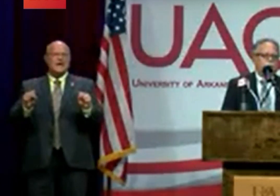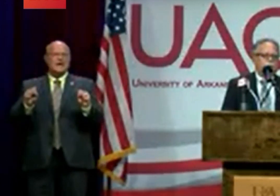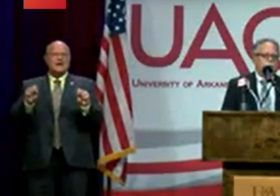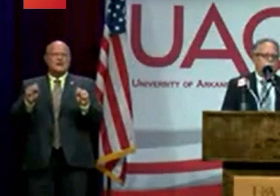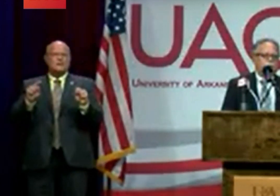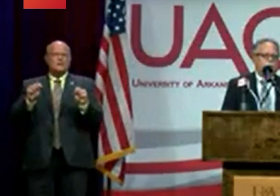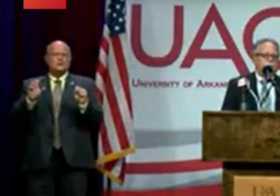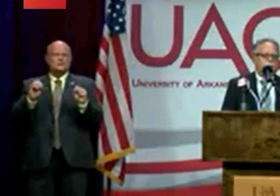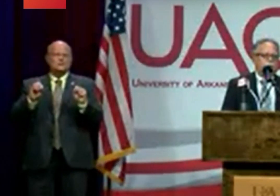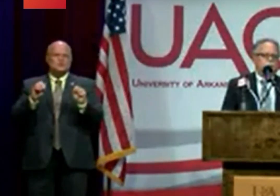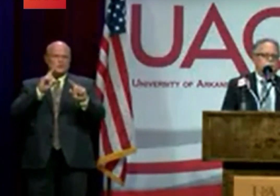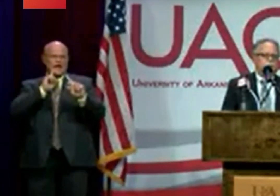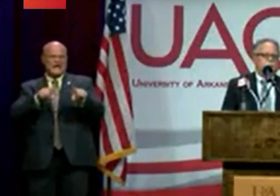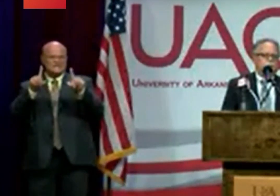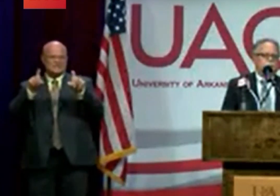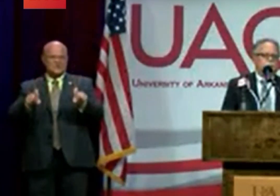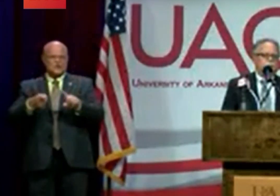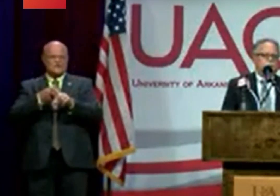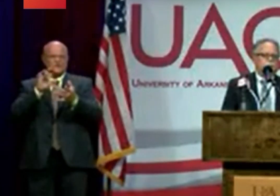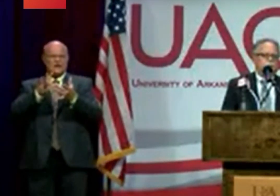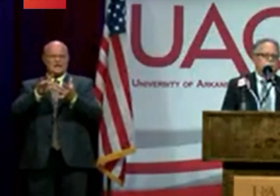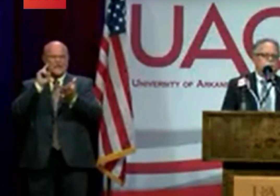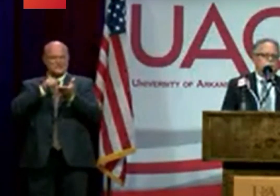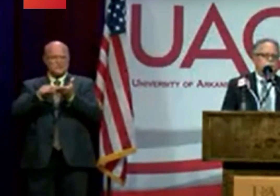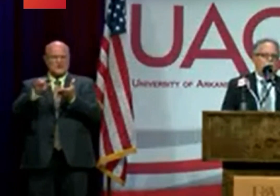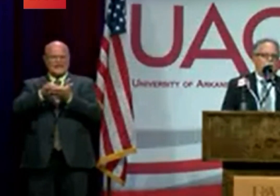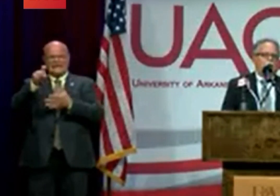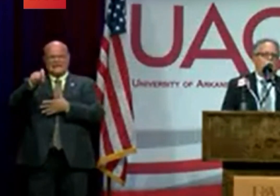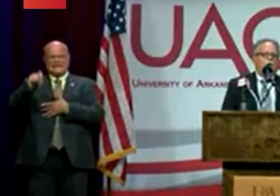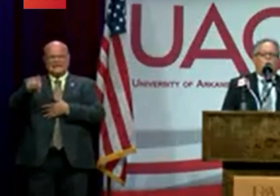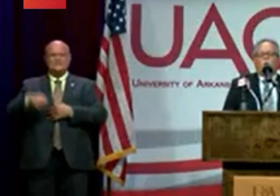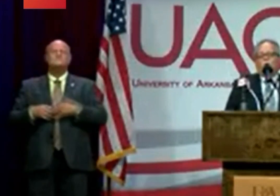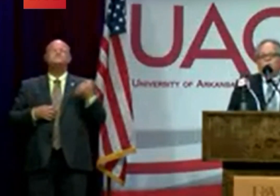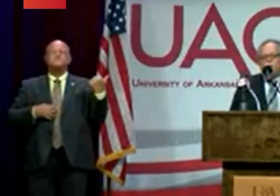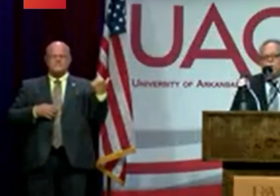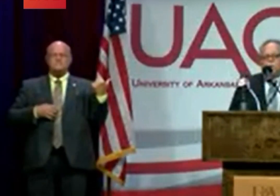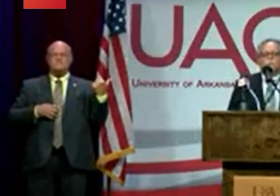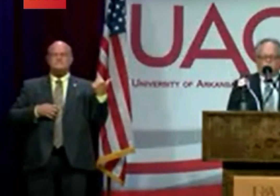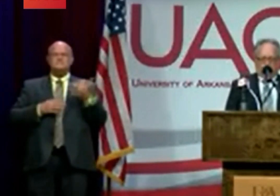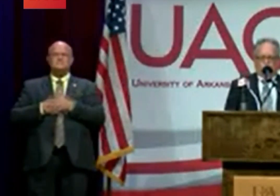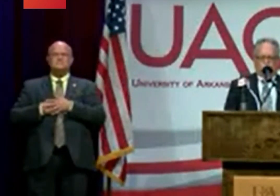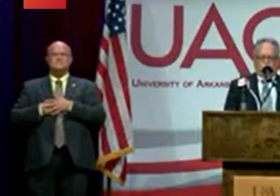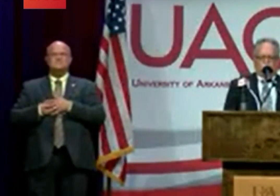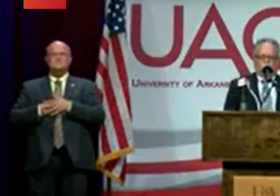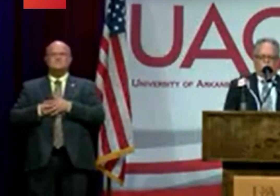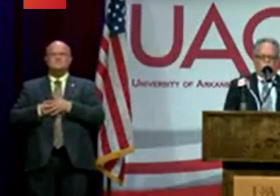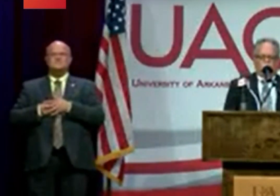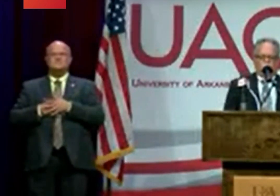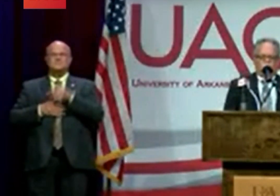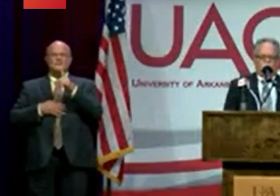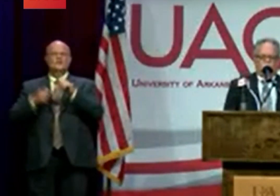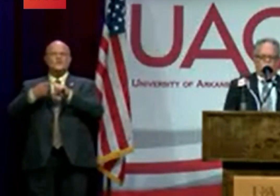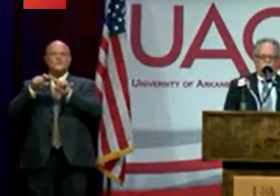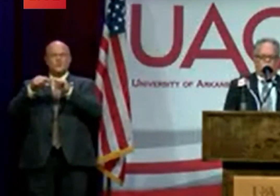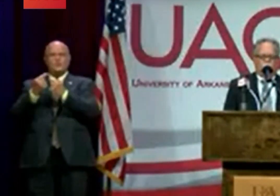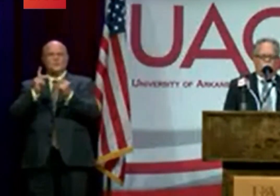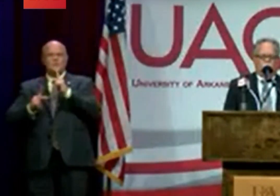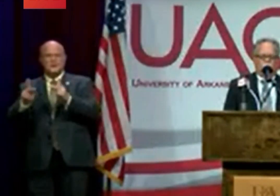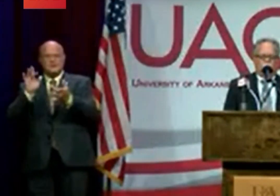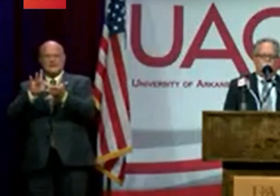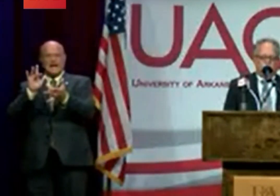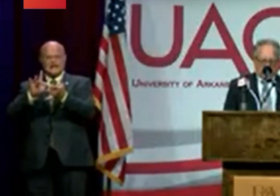to answer the questions from contact tracers that you get? So how, I guess, from a group of people who have